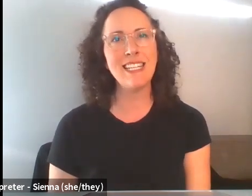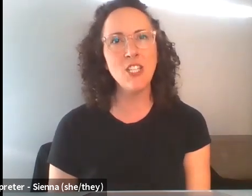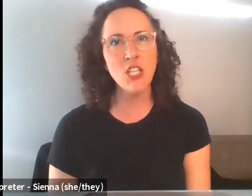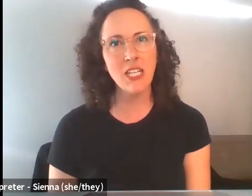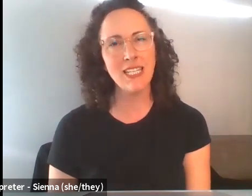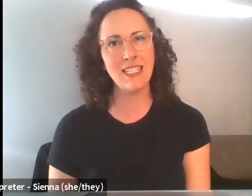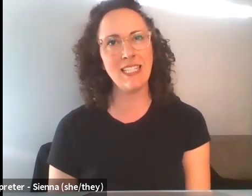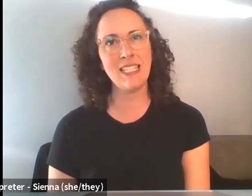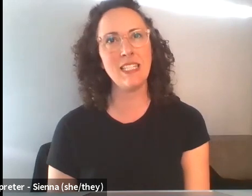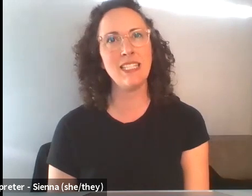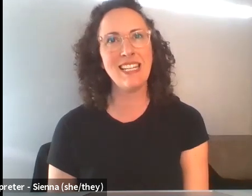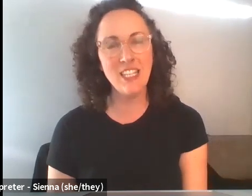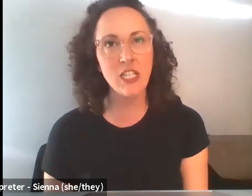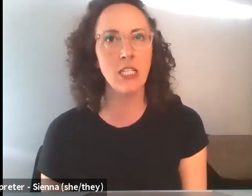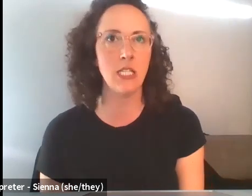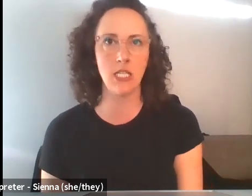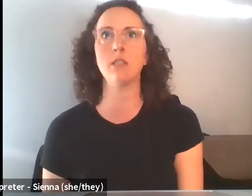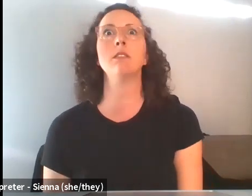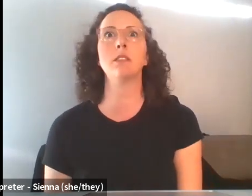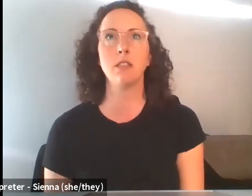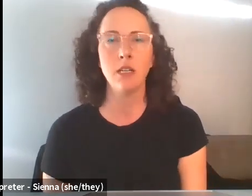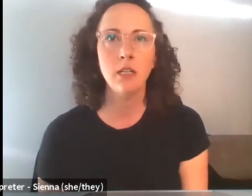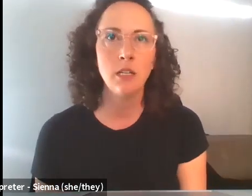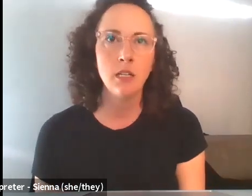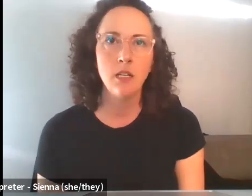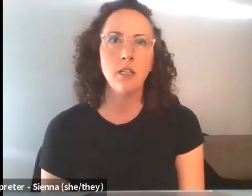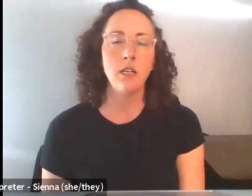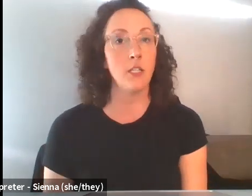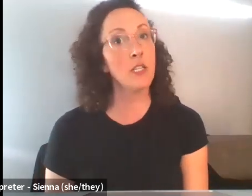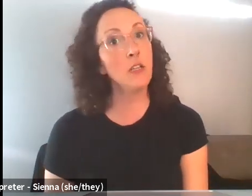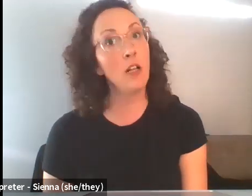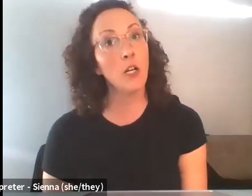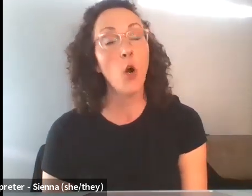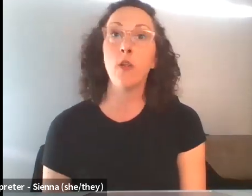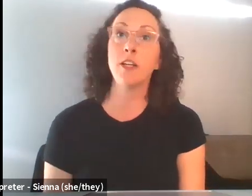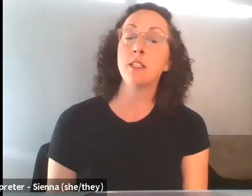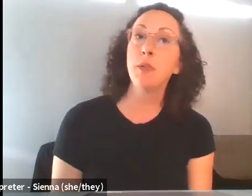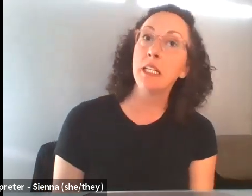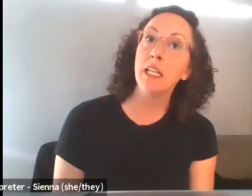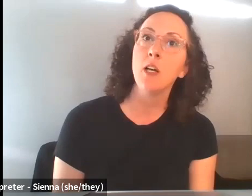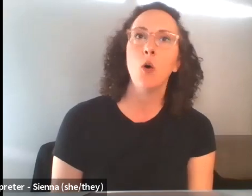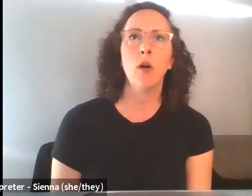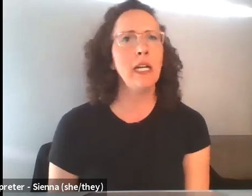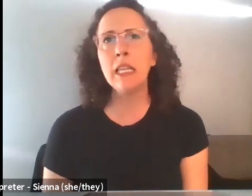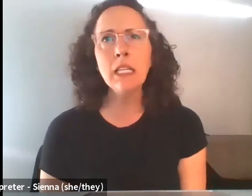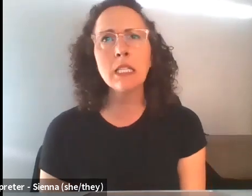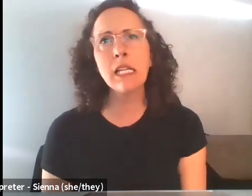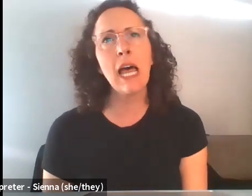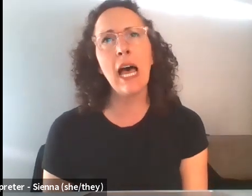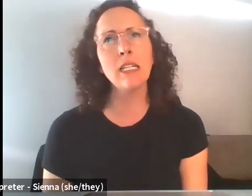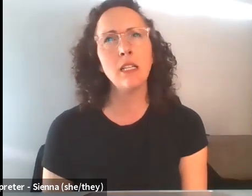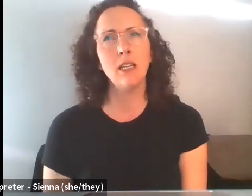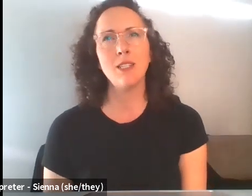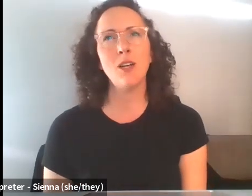the teaching assistants' teaching skills, not their skin color or their disability or anything else